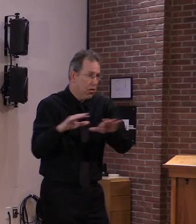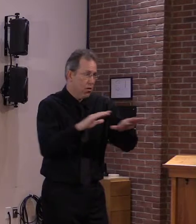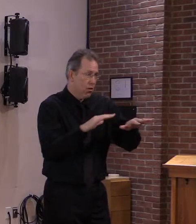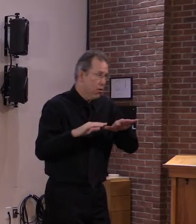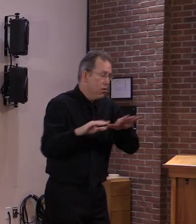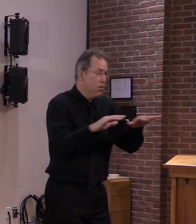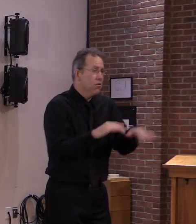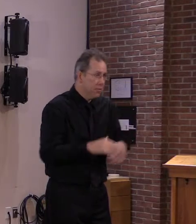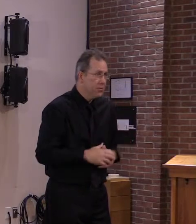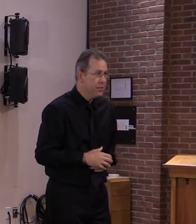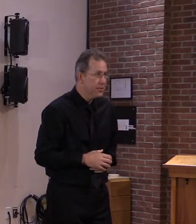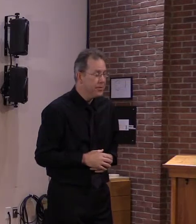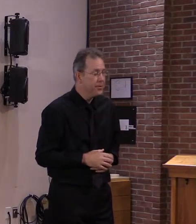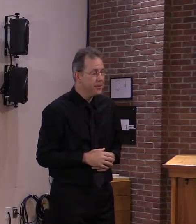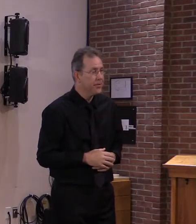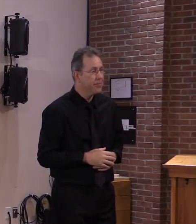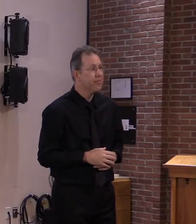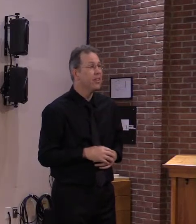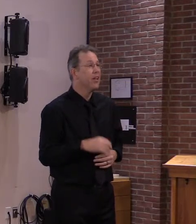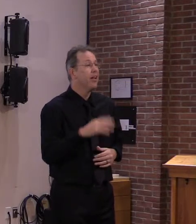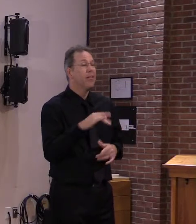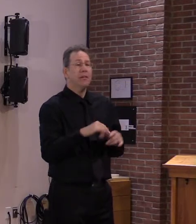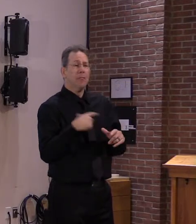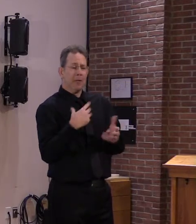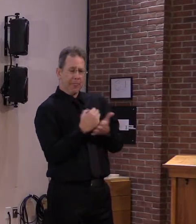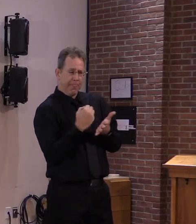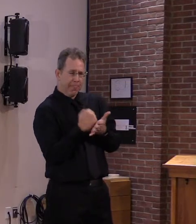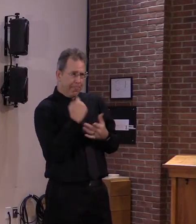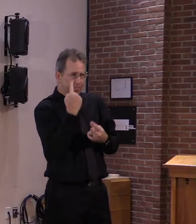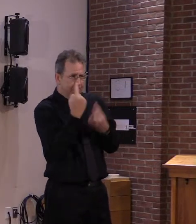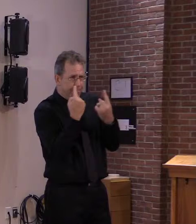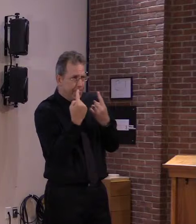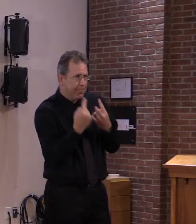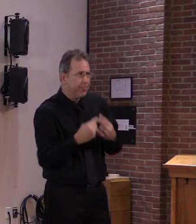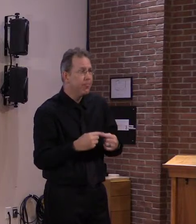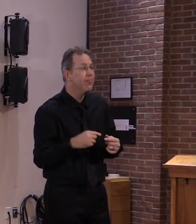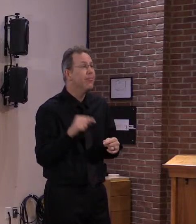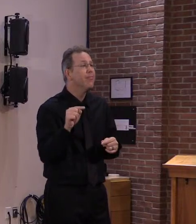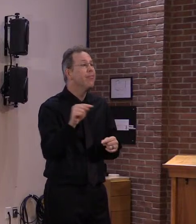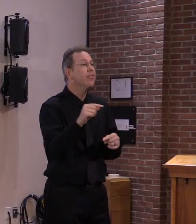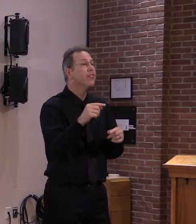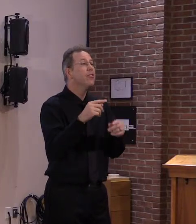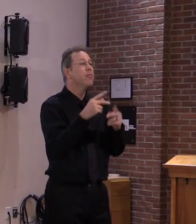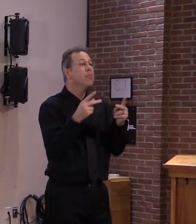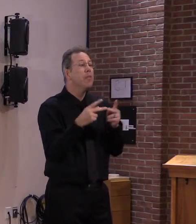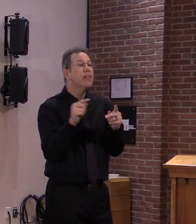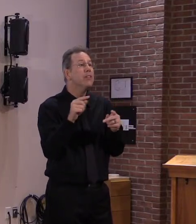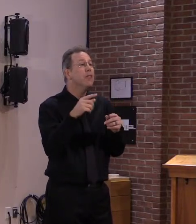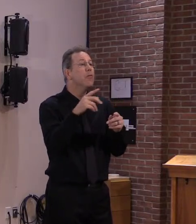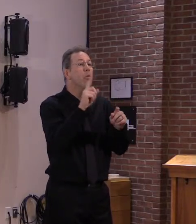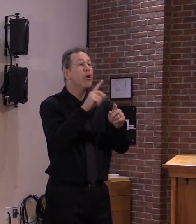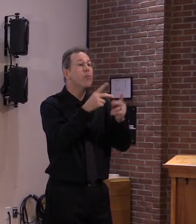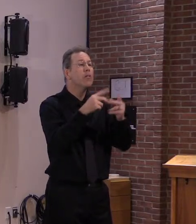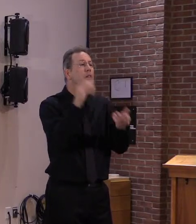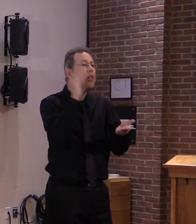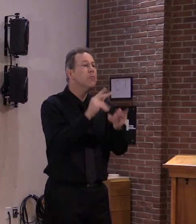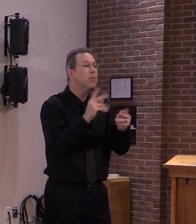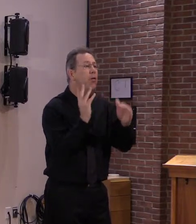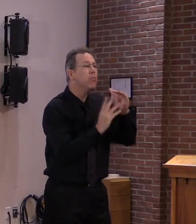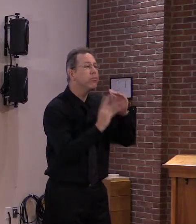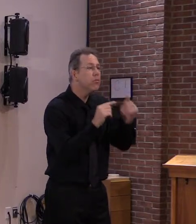AOE project leader was Jill Briggs-Campbell, and she was fantastic at answering questions and helping us smooth the AOE, AOT, and National Guard side of